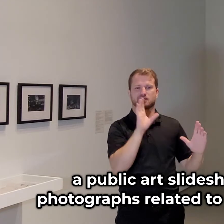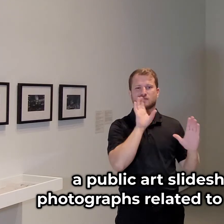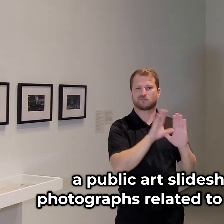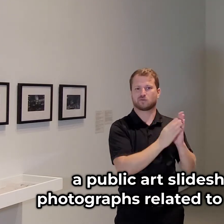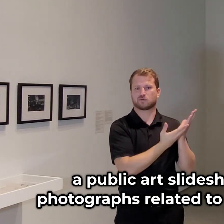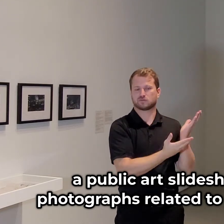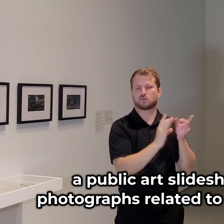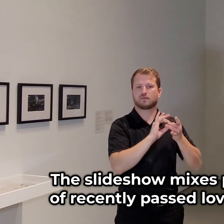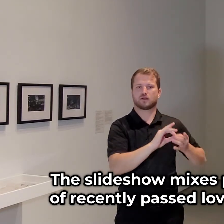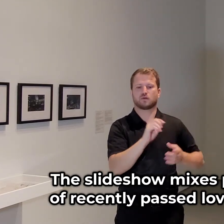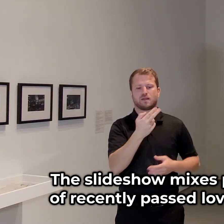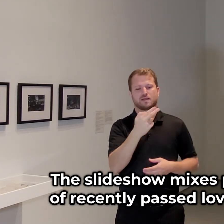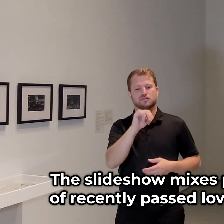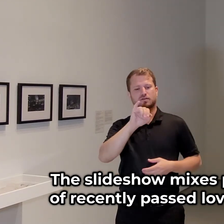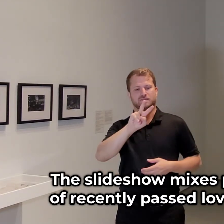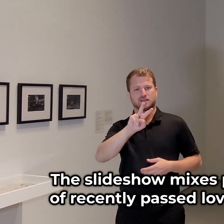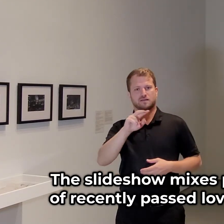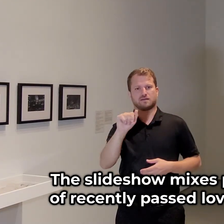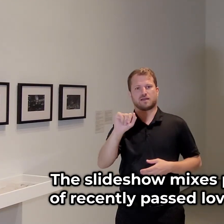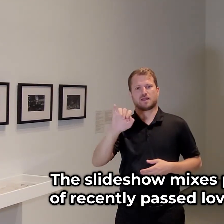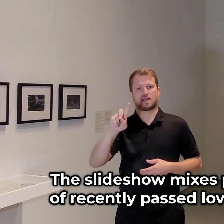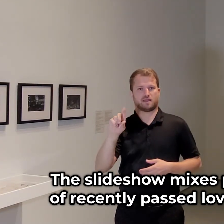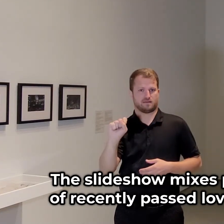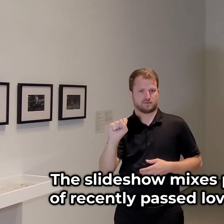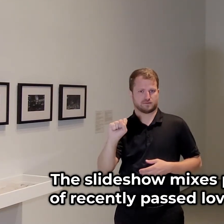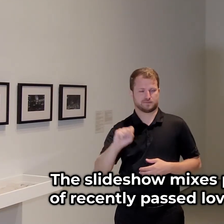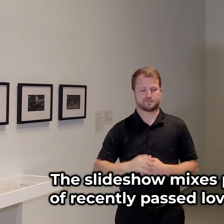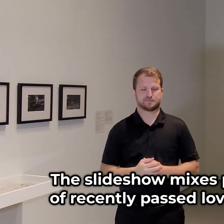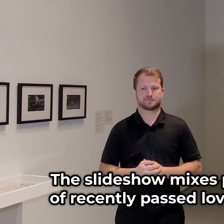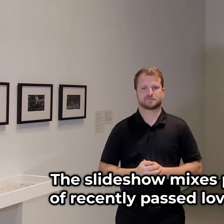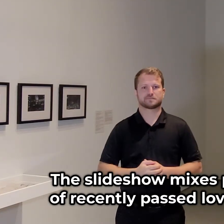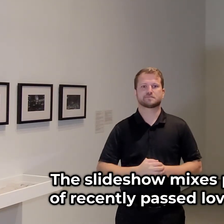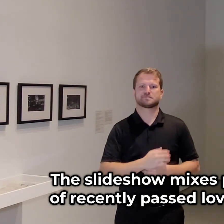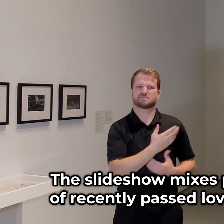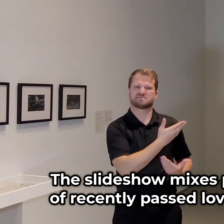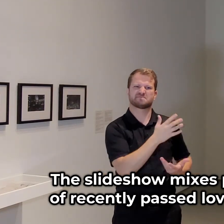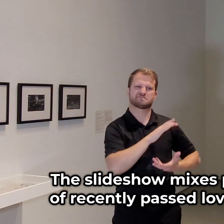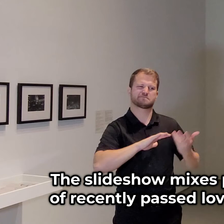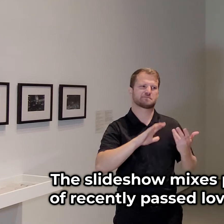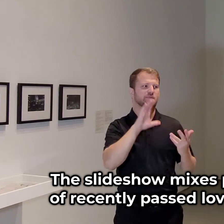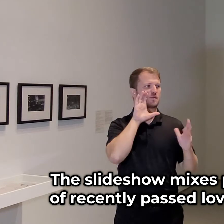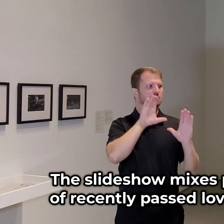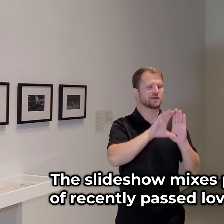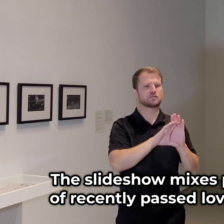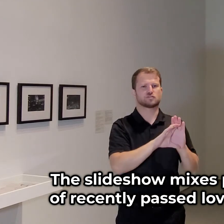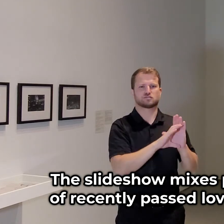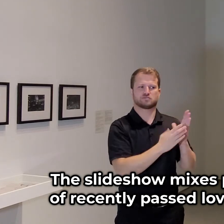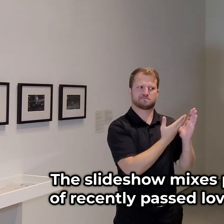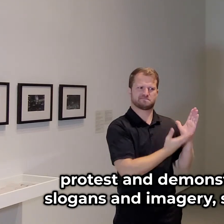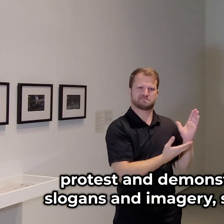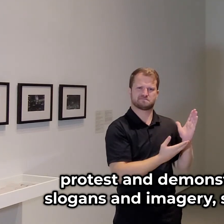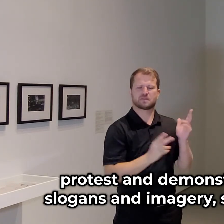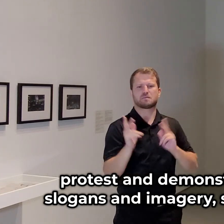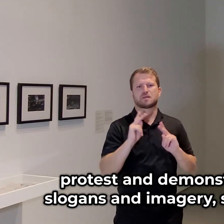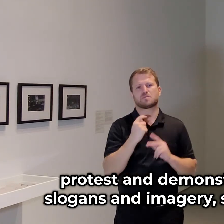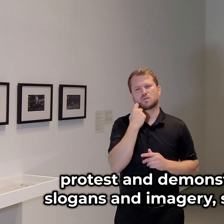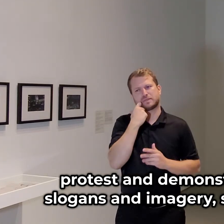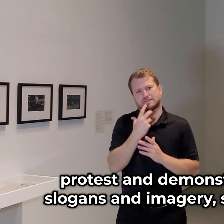HIV/AIDS. The slideshow mixes portraits of recently passed loved ones, protest and